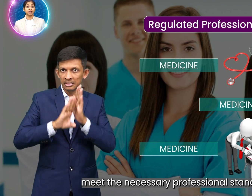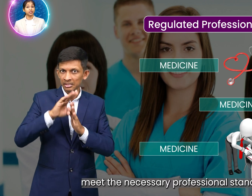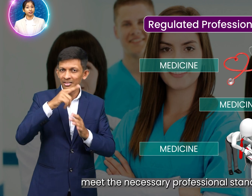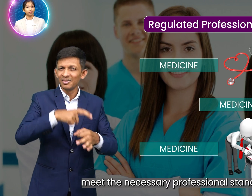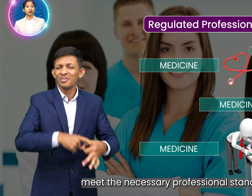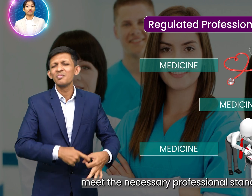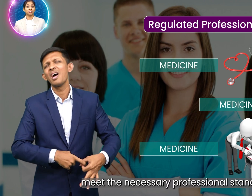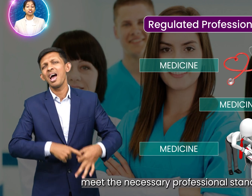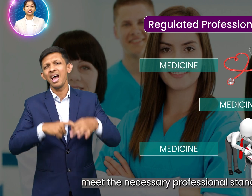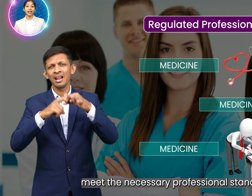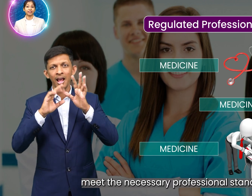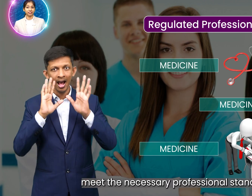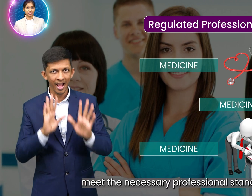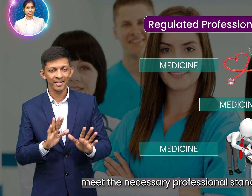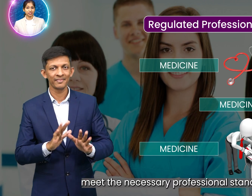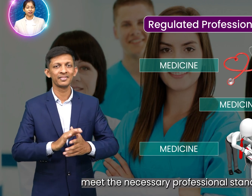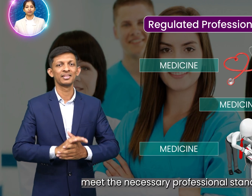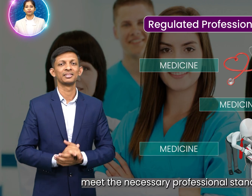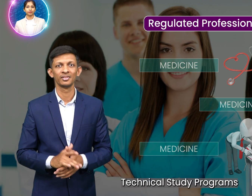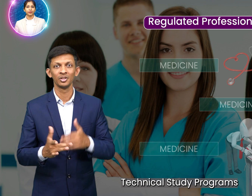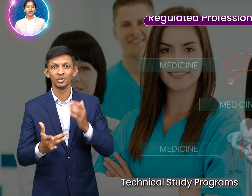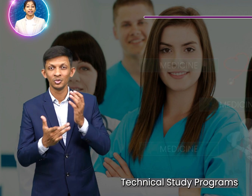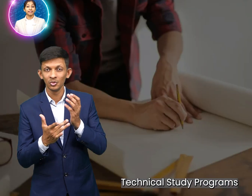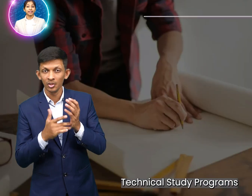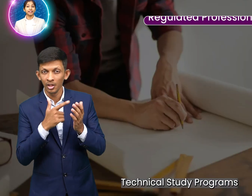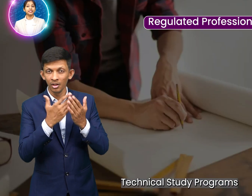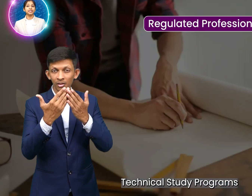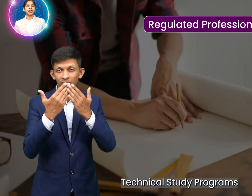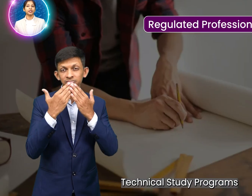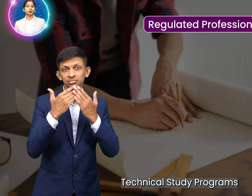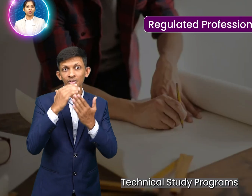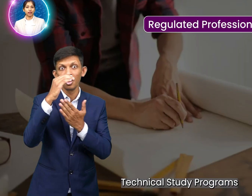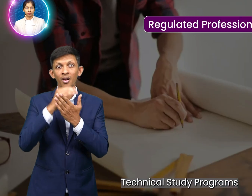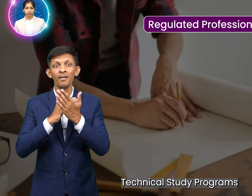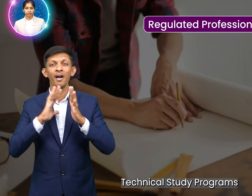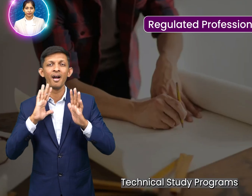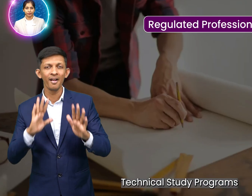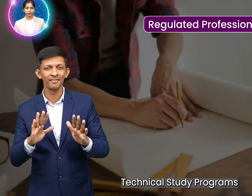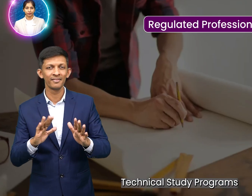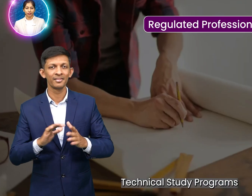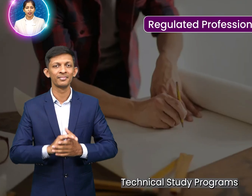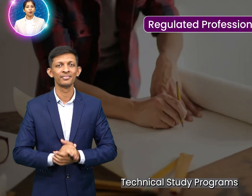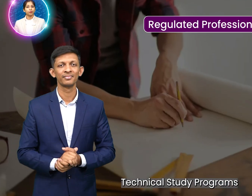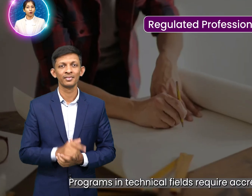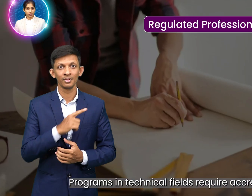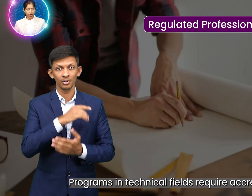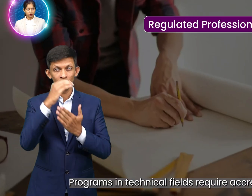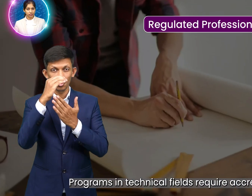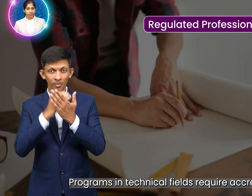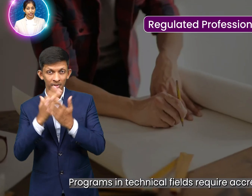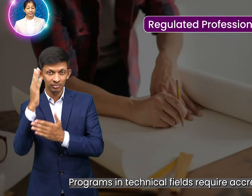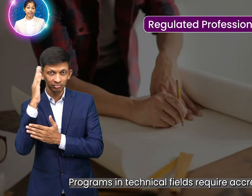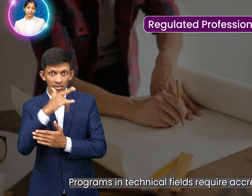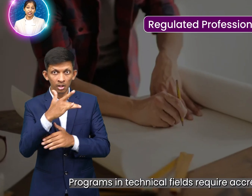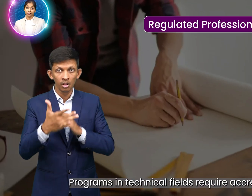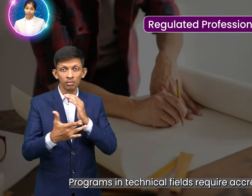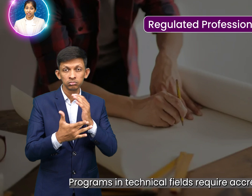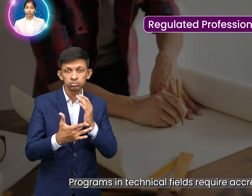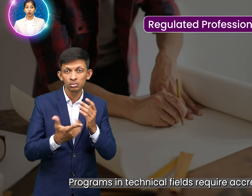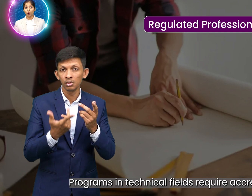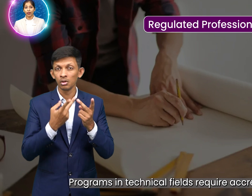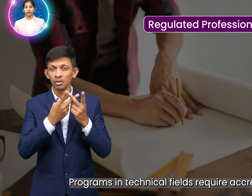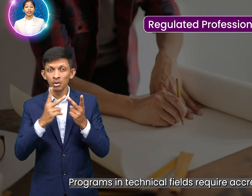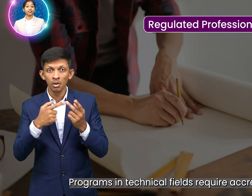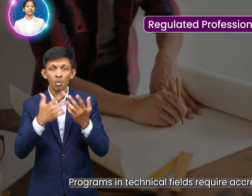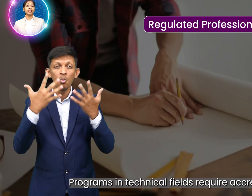meet the necessary professional standards. Technical study programs. Programs in technical